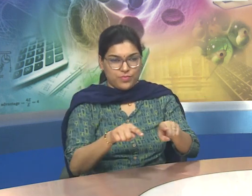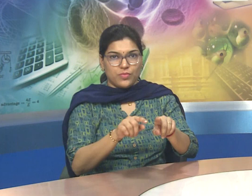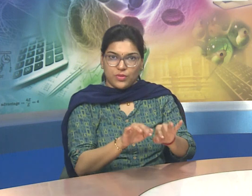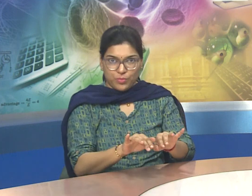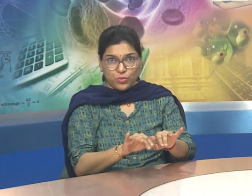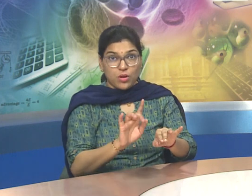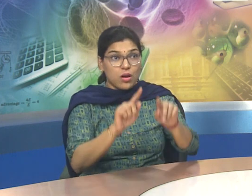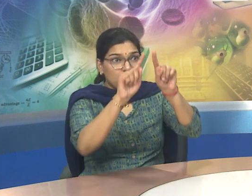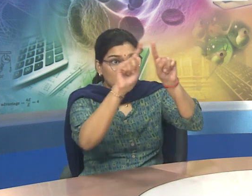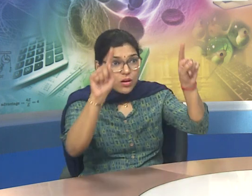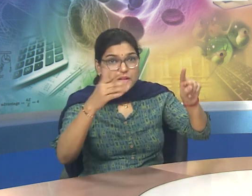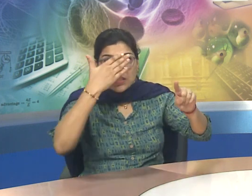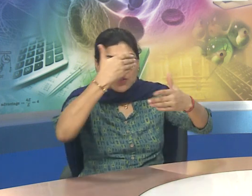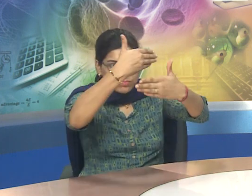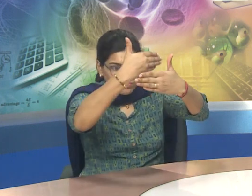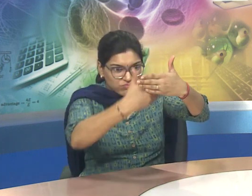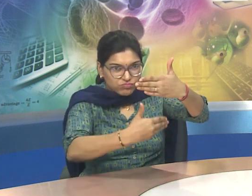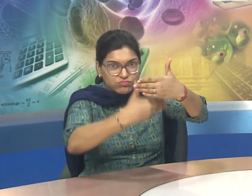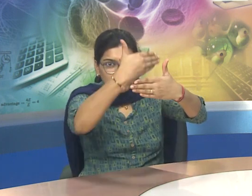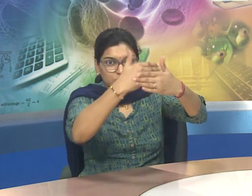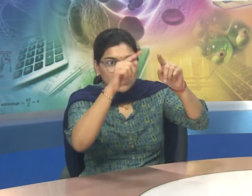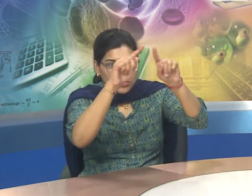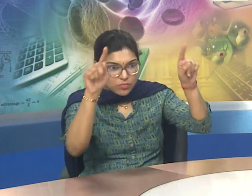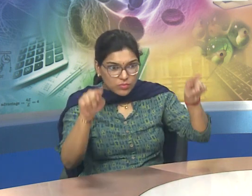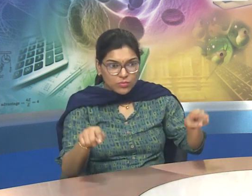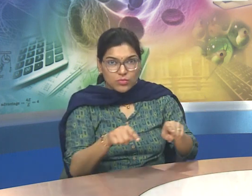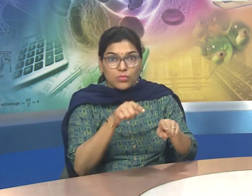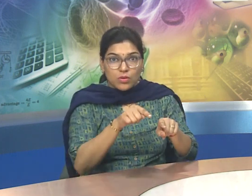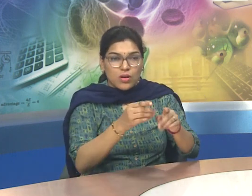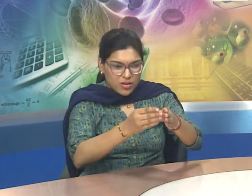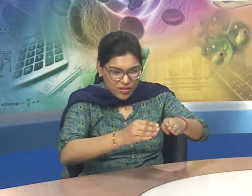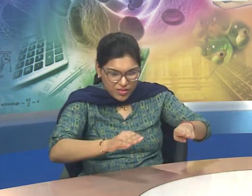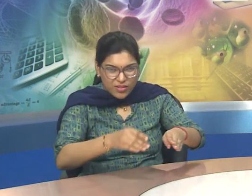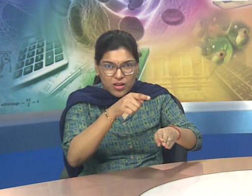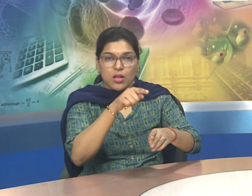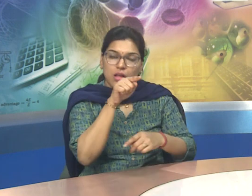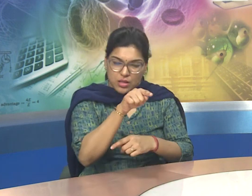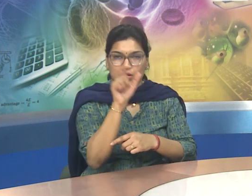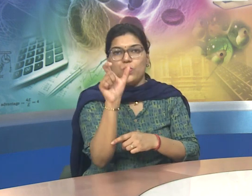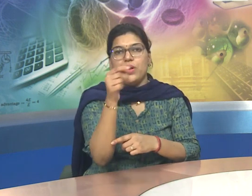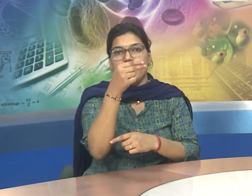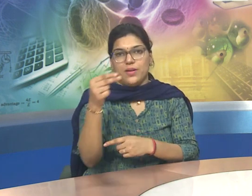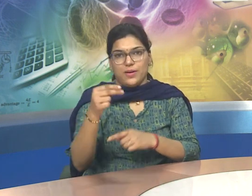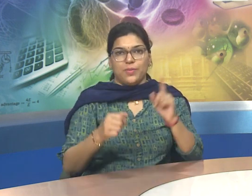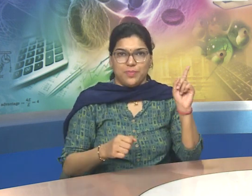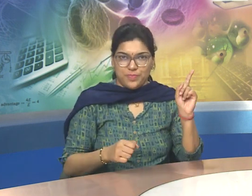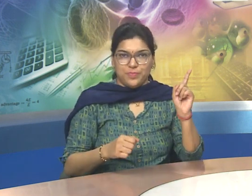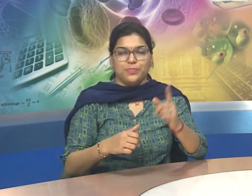The monitor of the television is a different thing. This is the